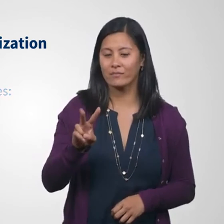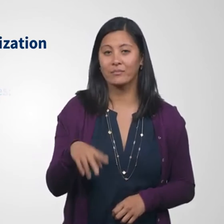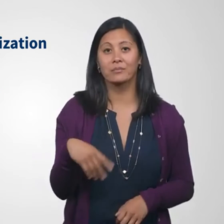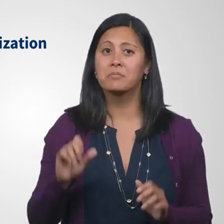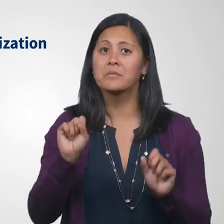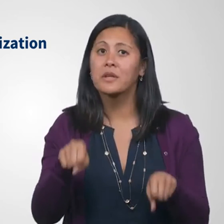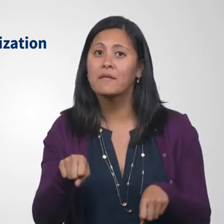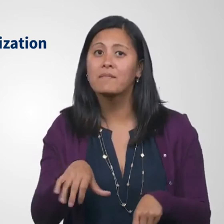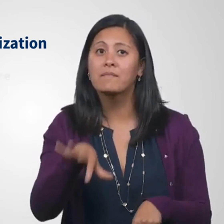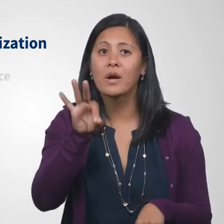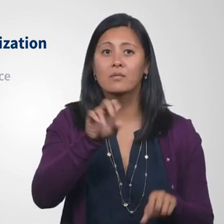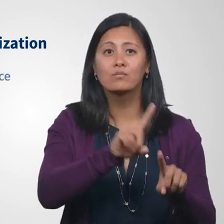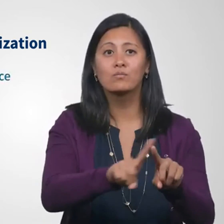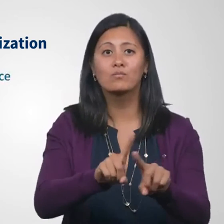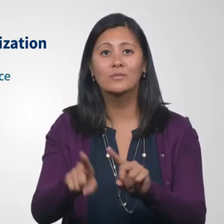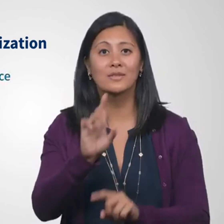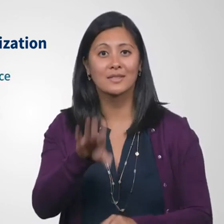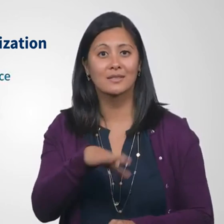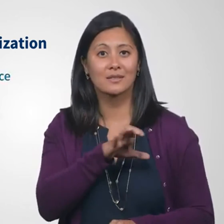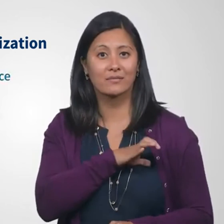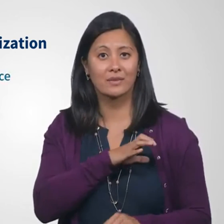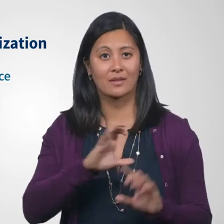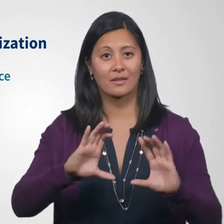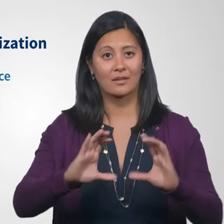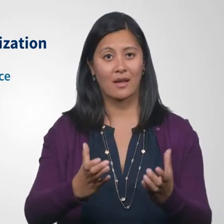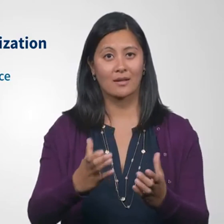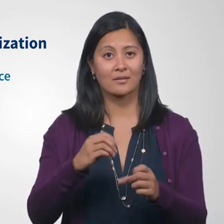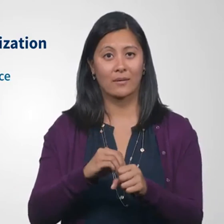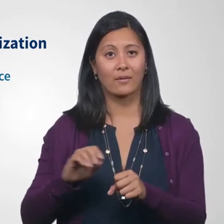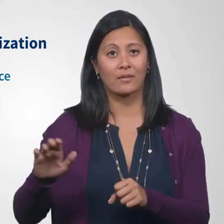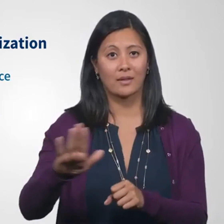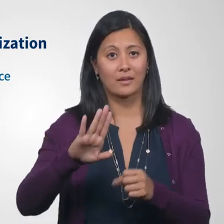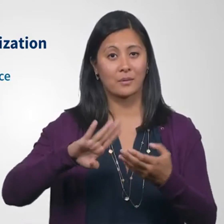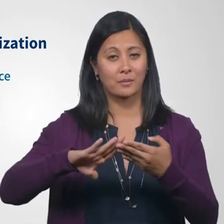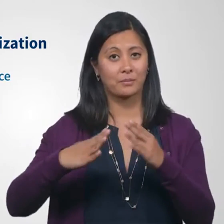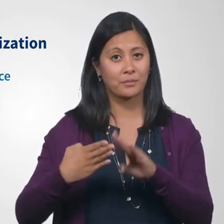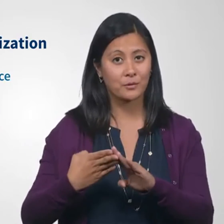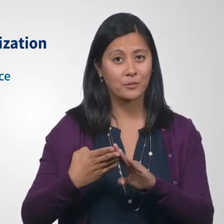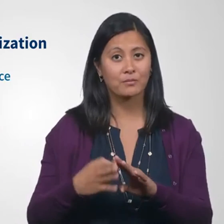www.uscis.gov. Applicants may also find citizenship classes in their communities,